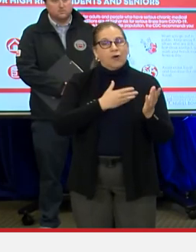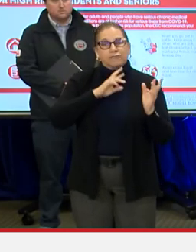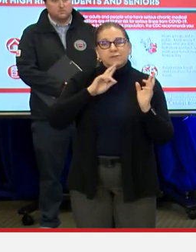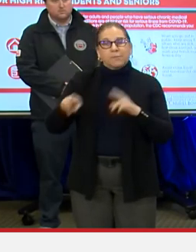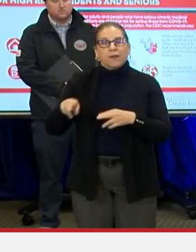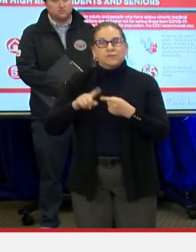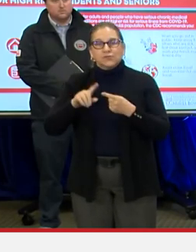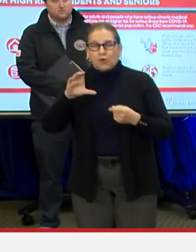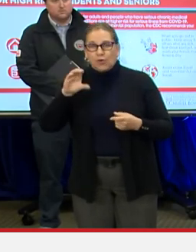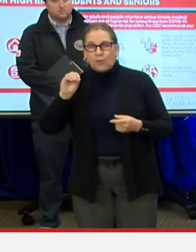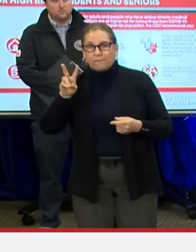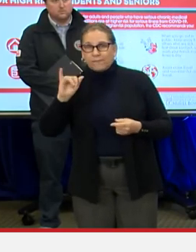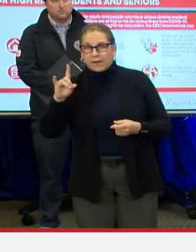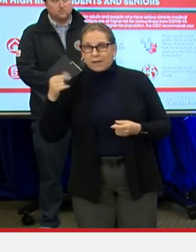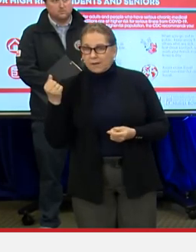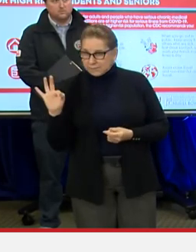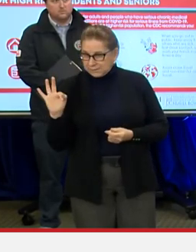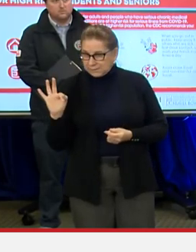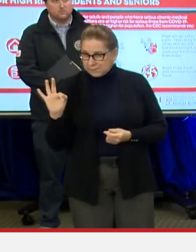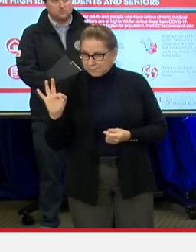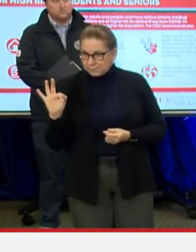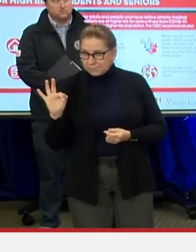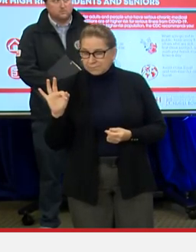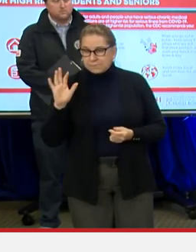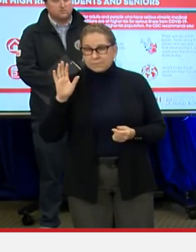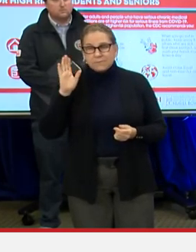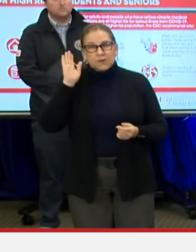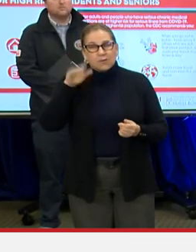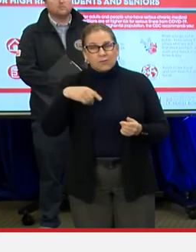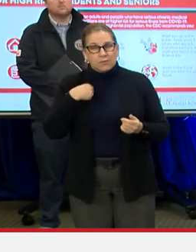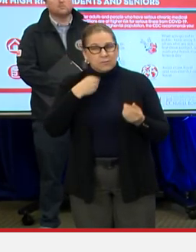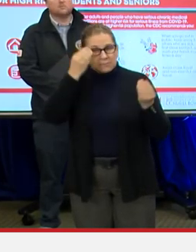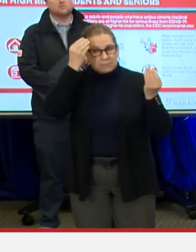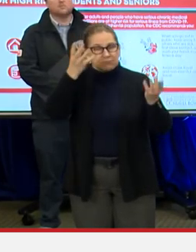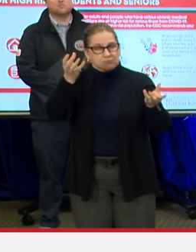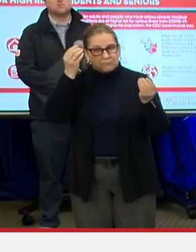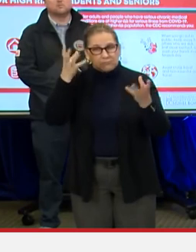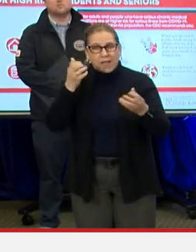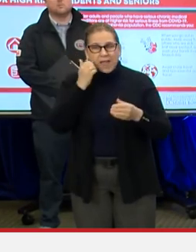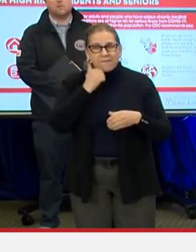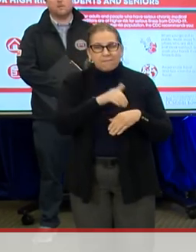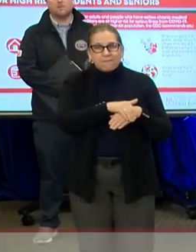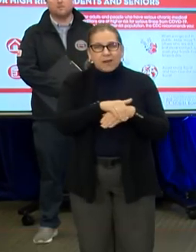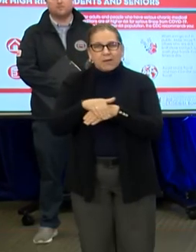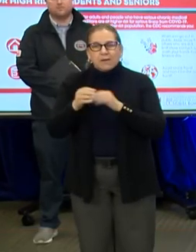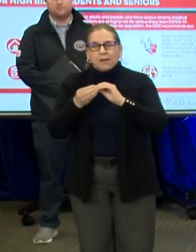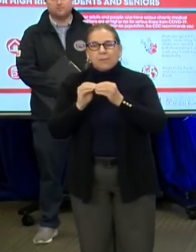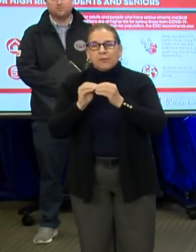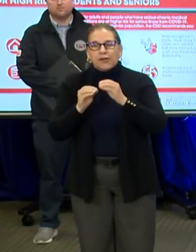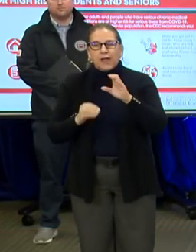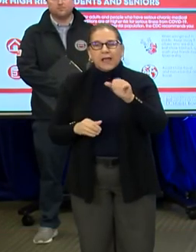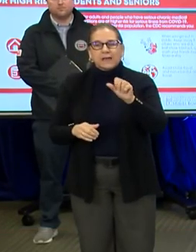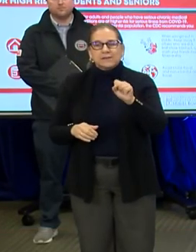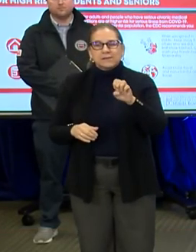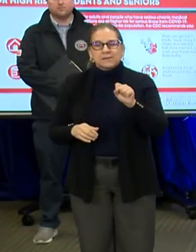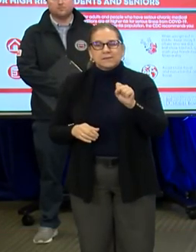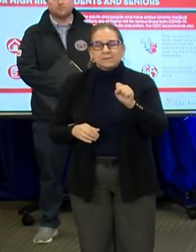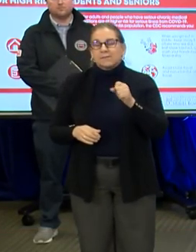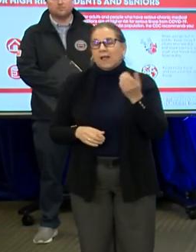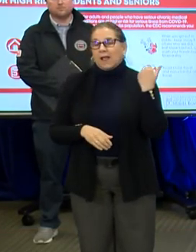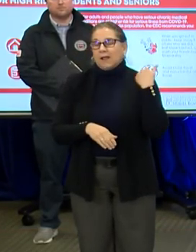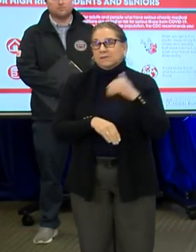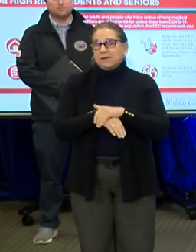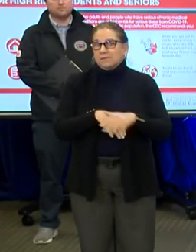report each night about cases, and last night we reported 46 new cases. This